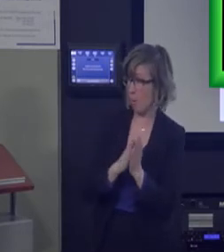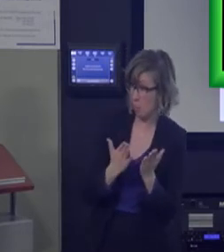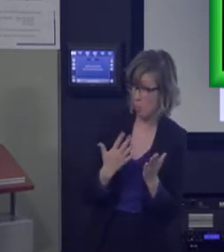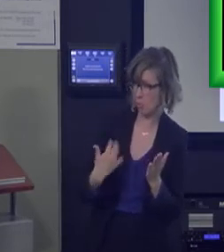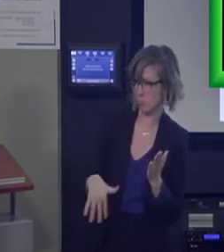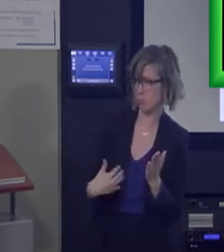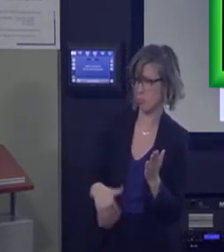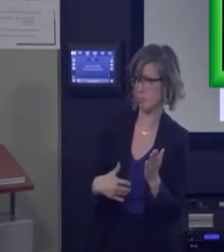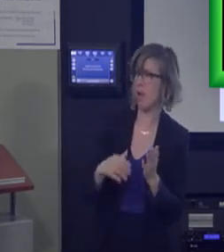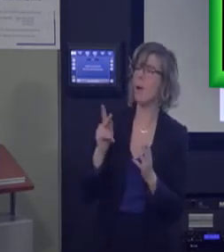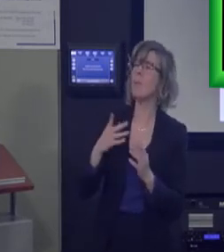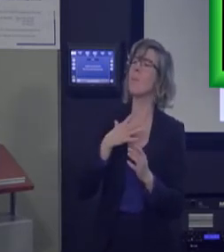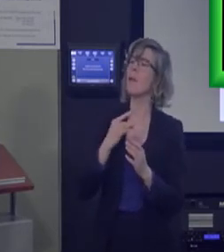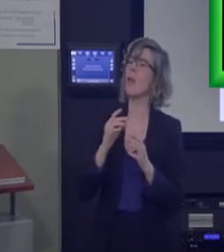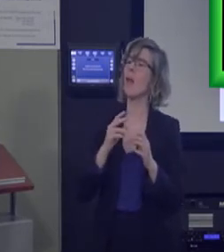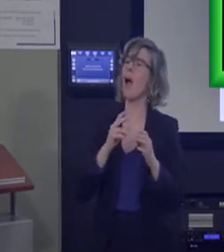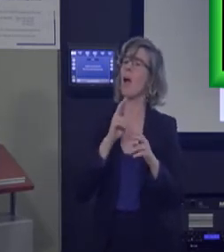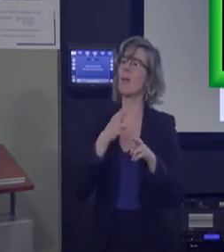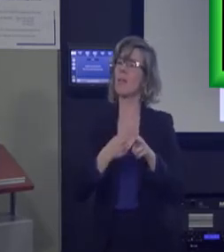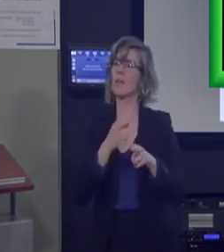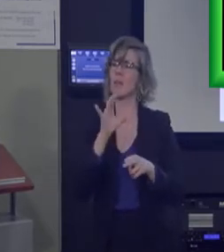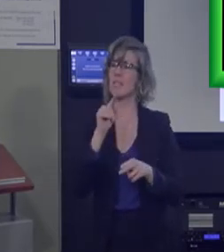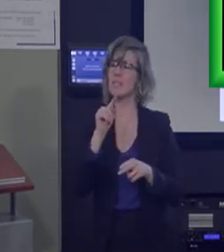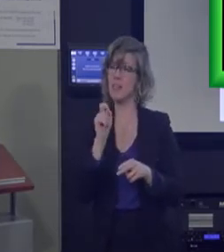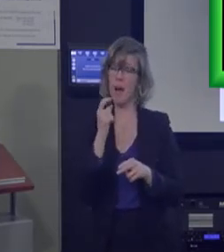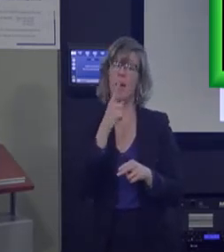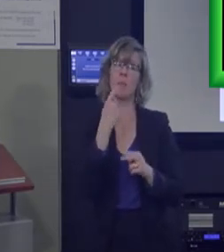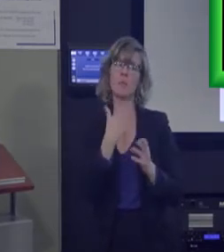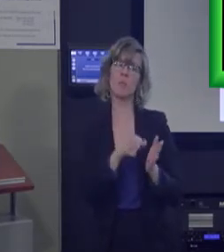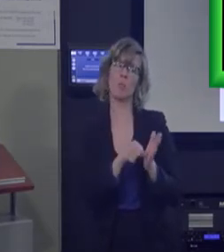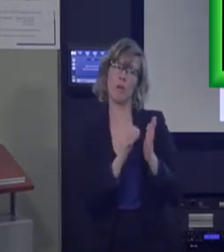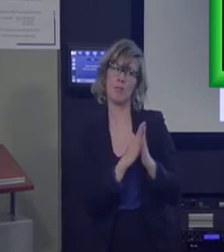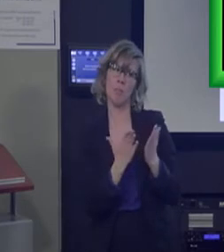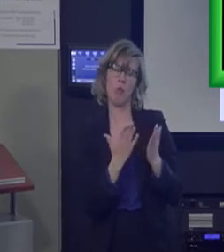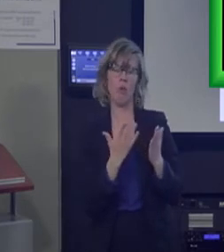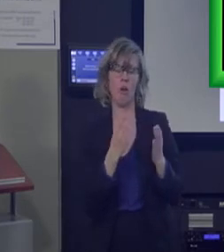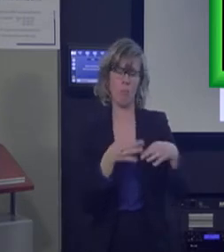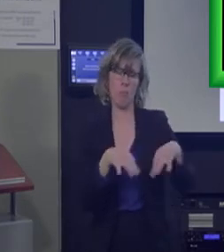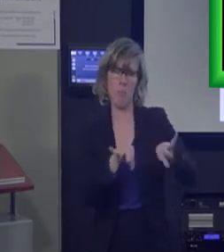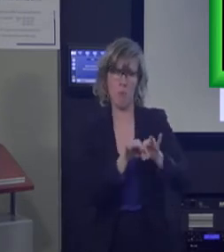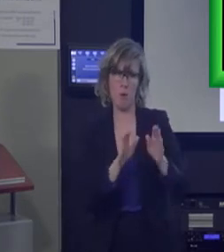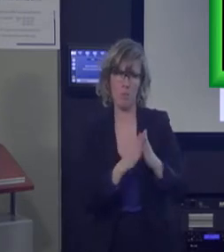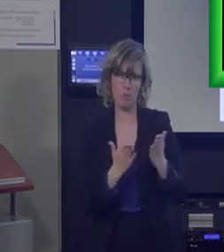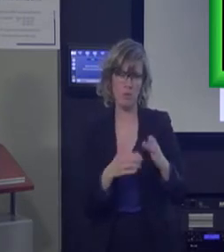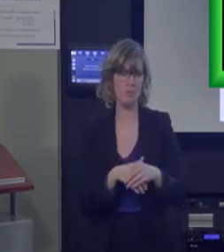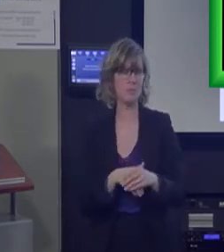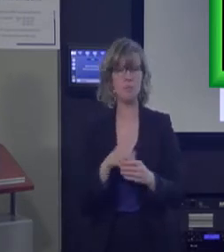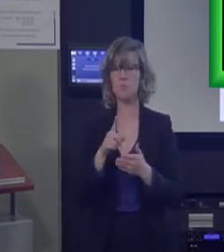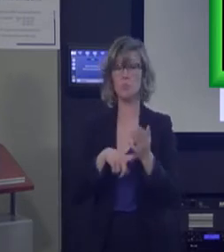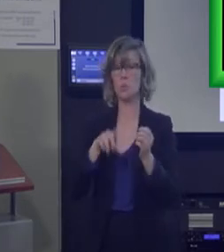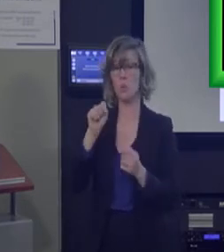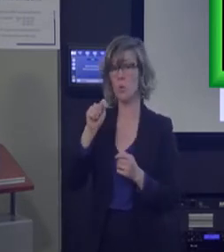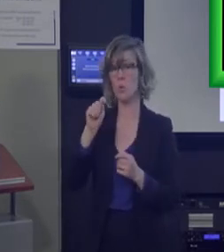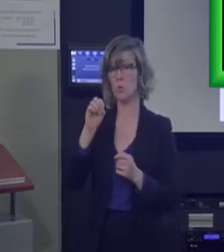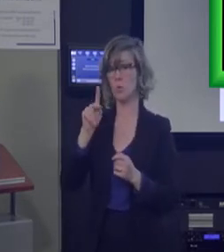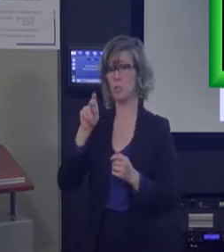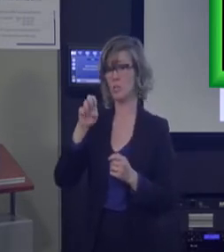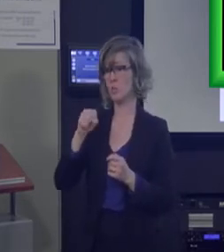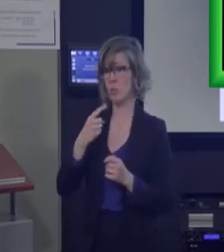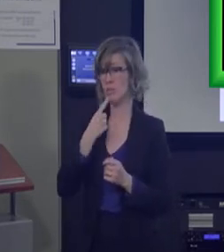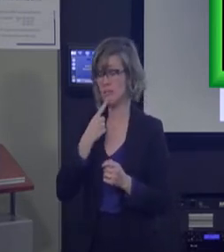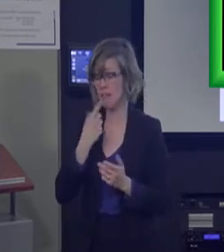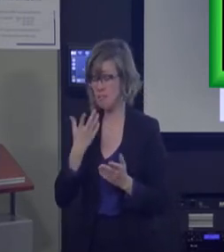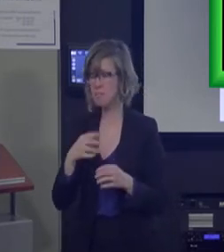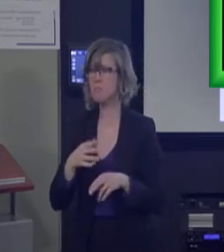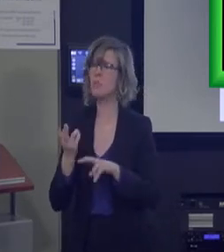People like to cite this because it's quite an impressive and important book. Here's what Stokes said. He said, if you have a traditional